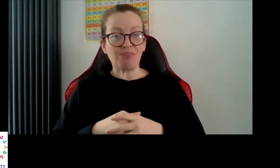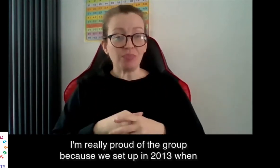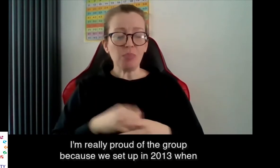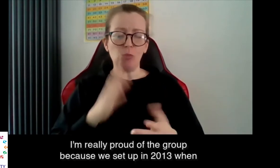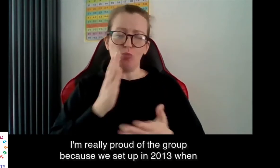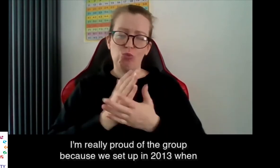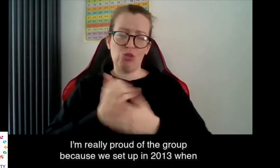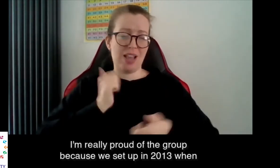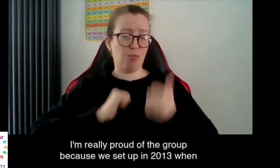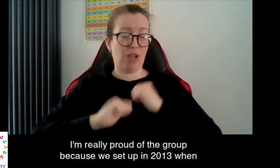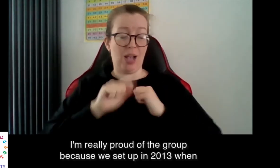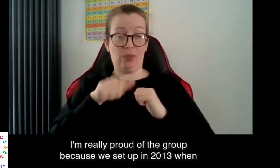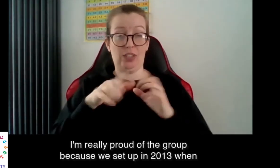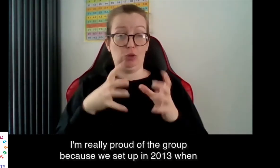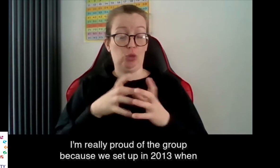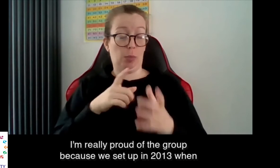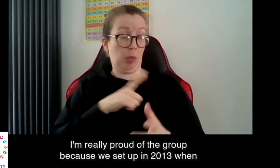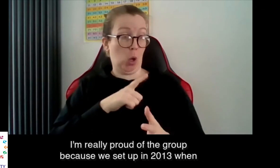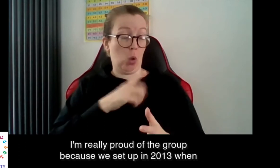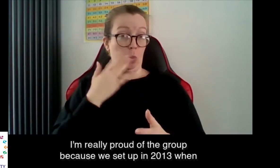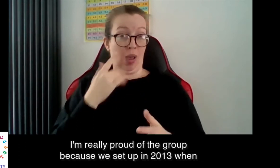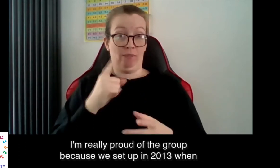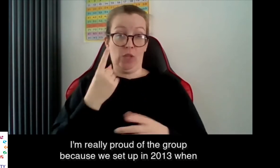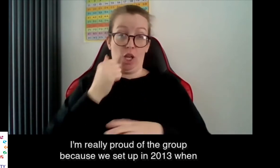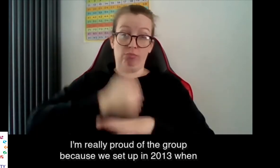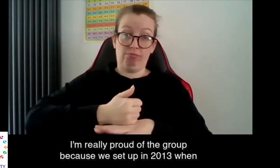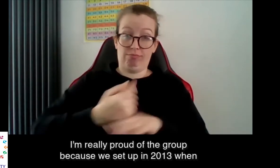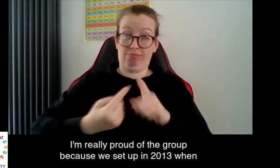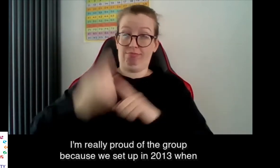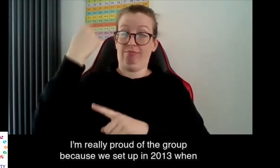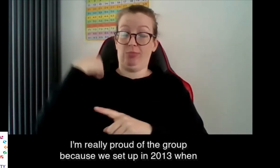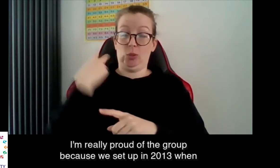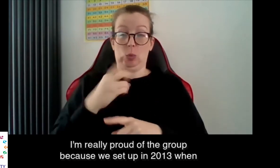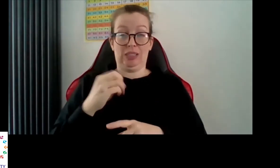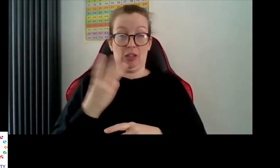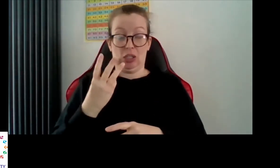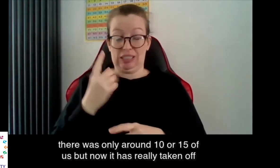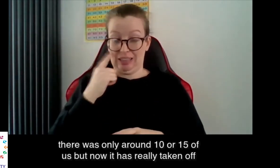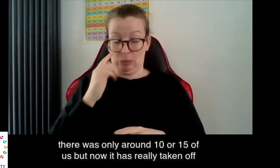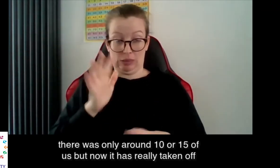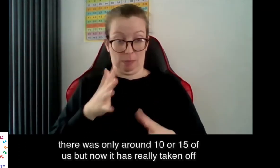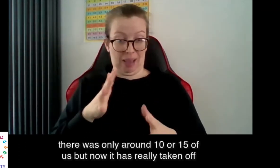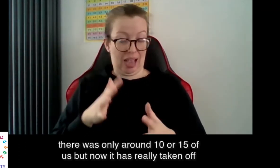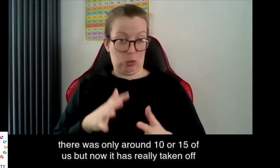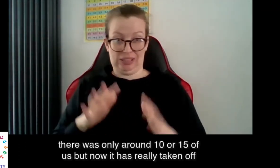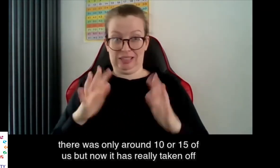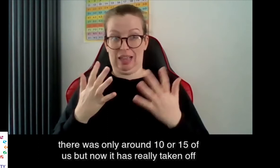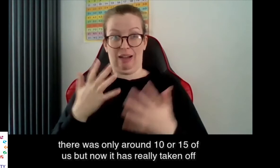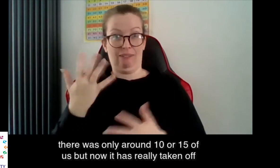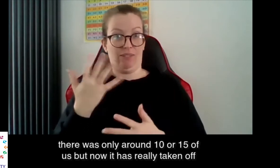I'm really proud of the group because we set up in 2013 when there was only around 10 or 15 of